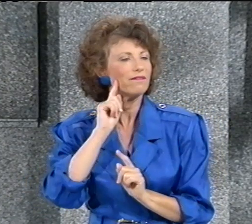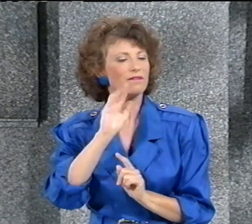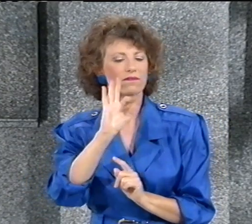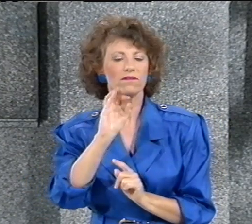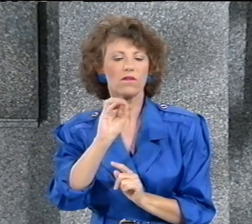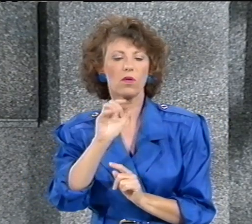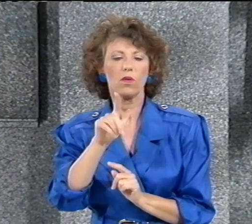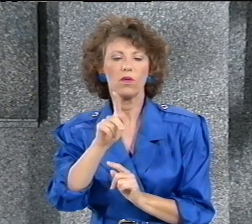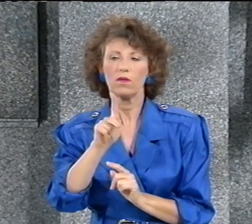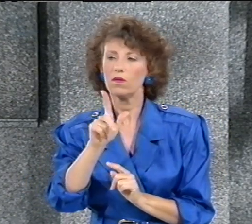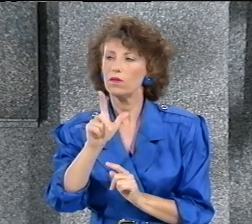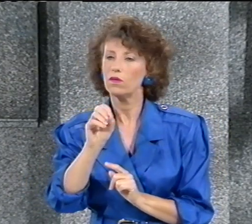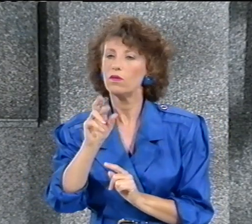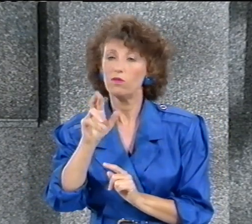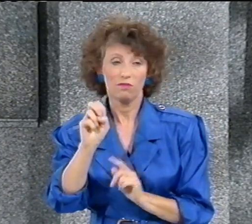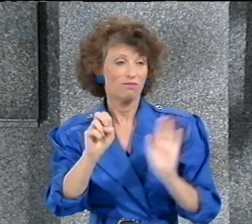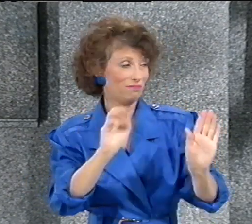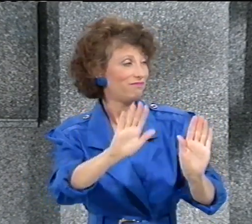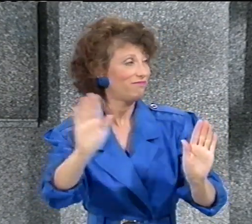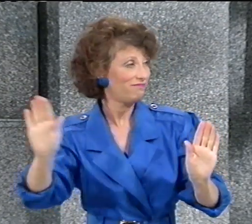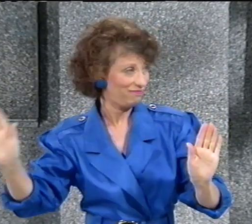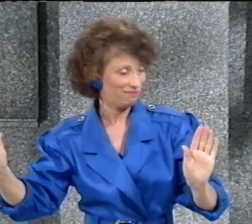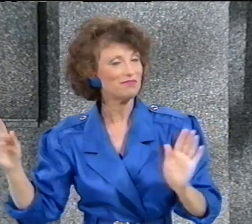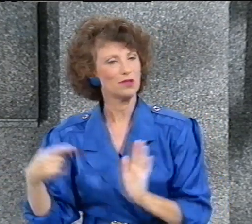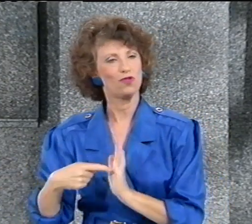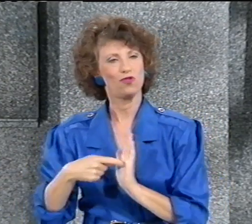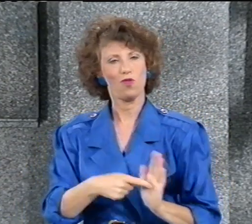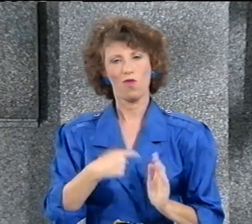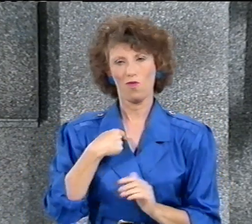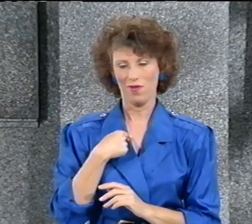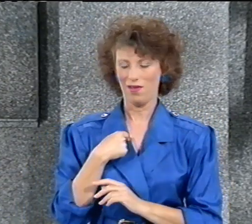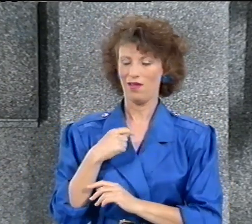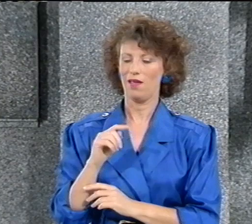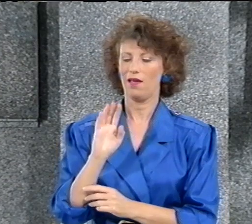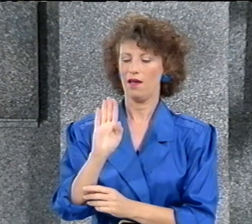He showed me another way of making a double R.